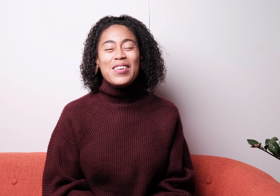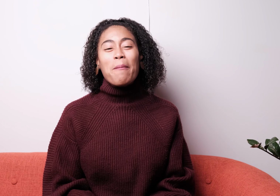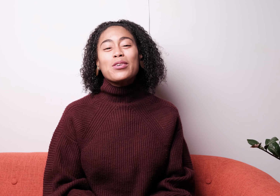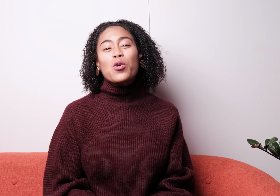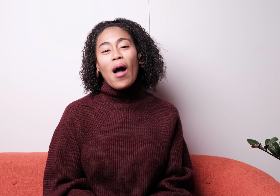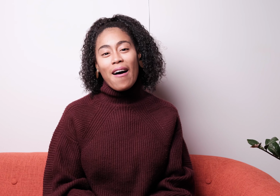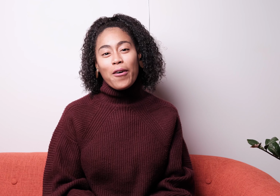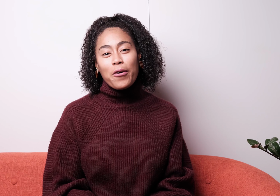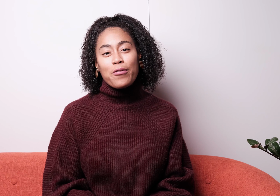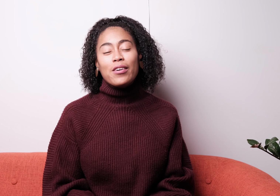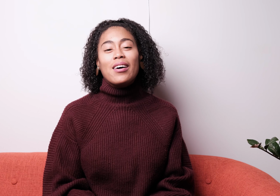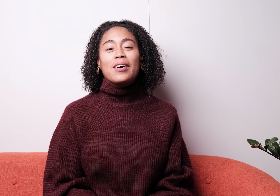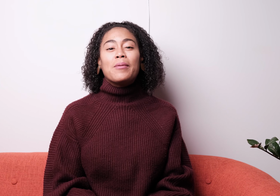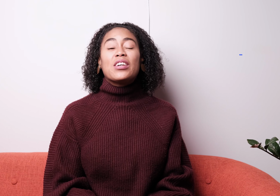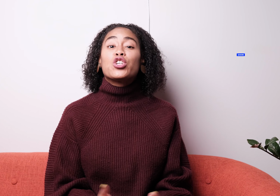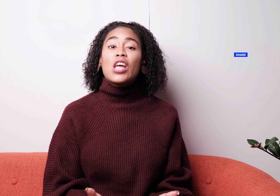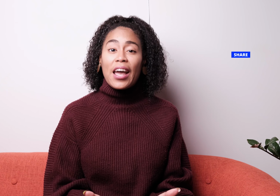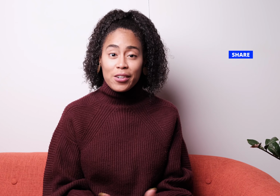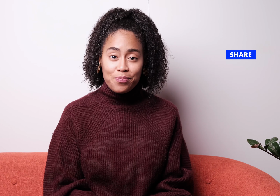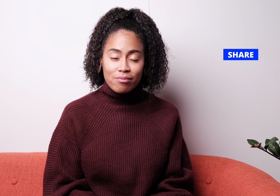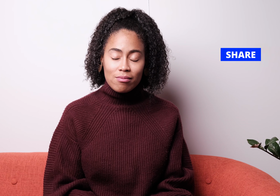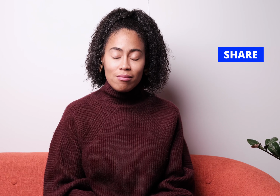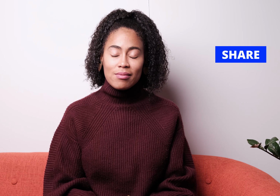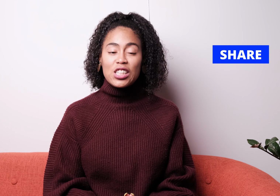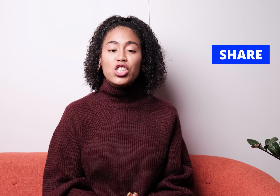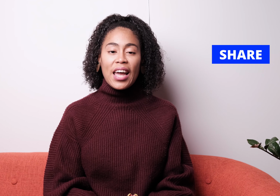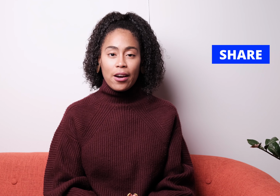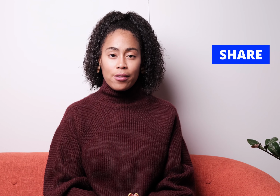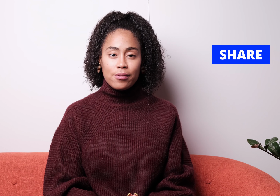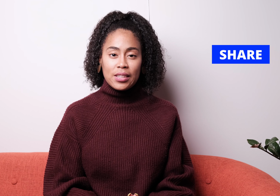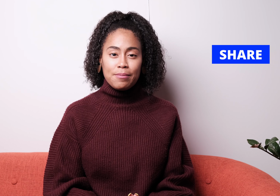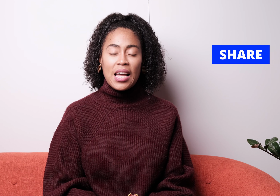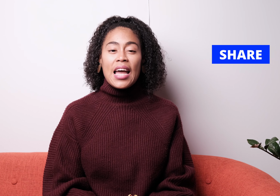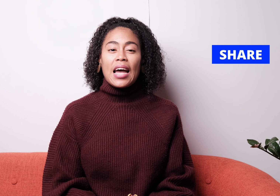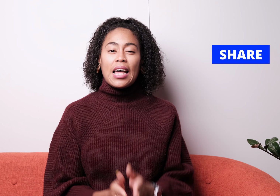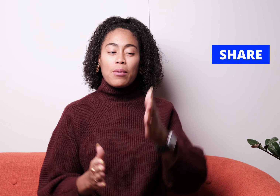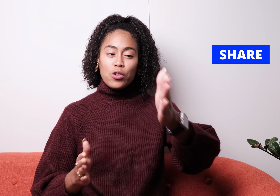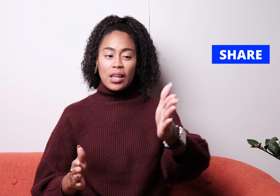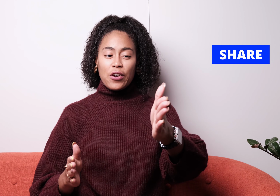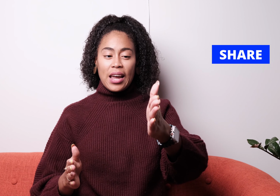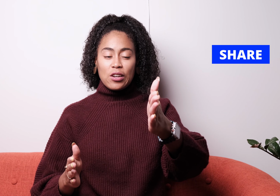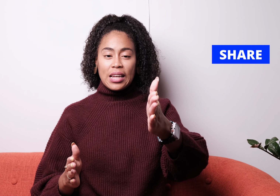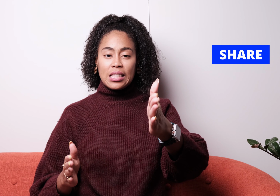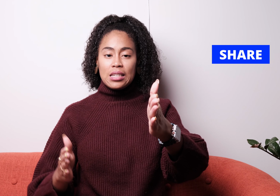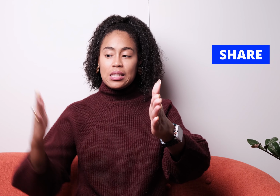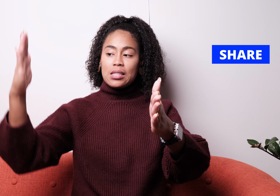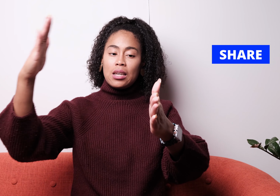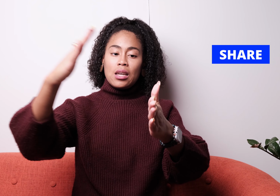Number 12 is share. Share, right? And that one, you lay your hand out like this and